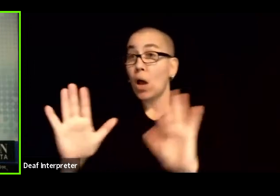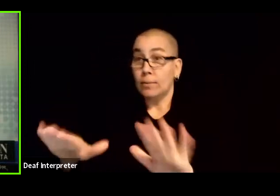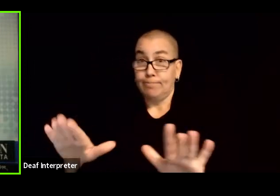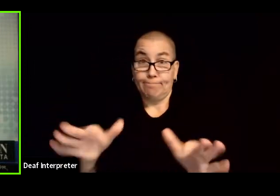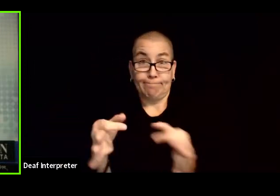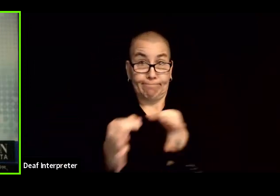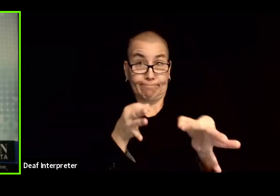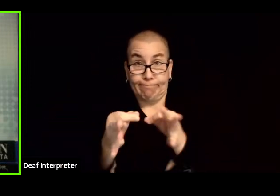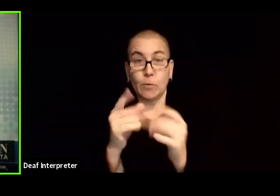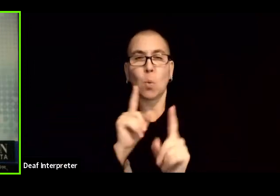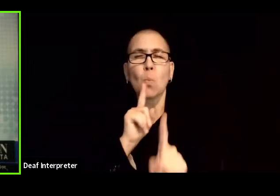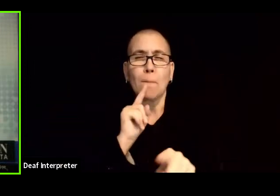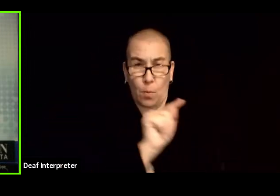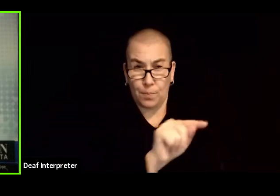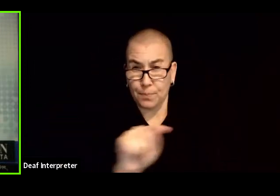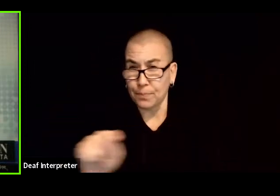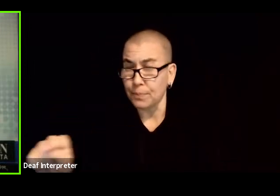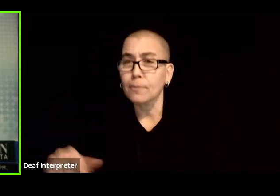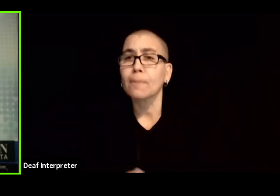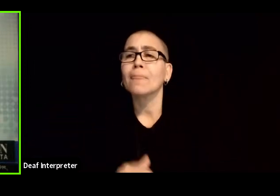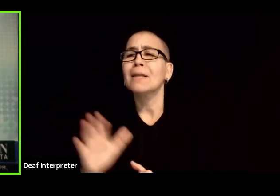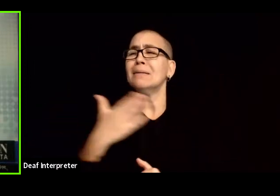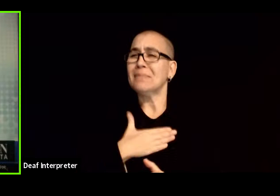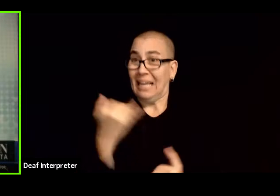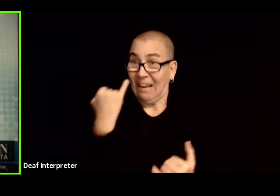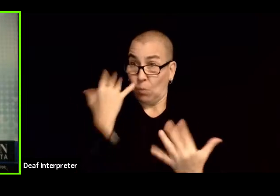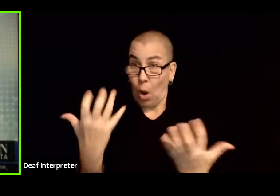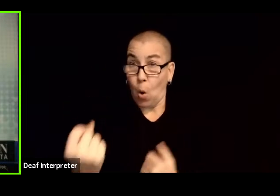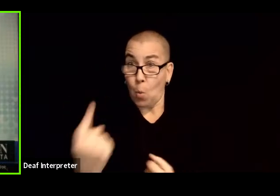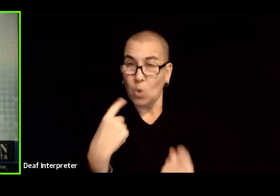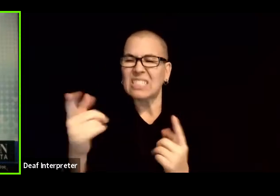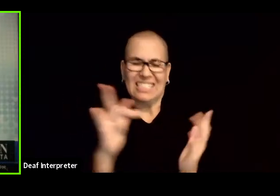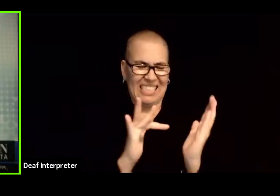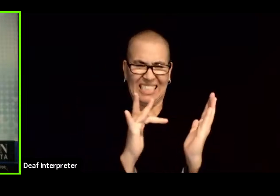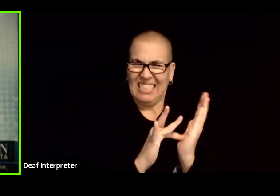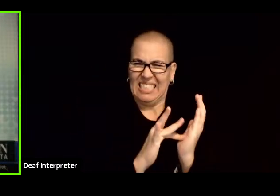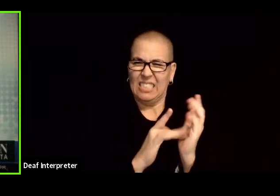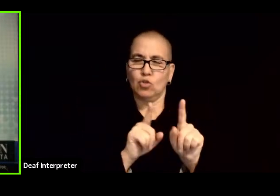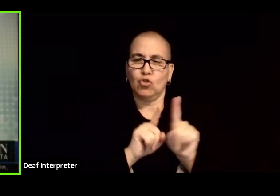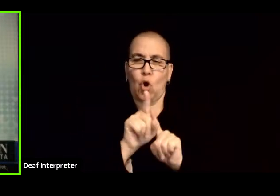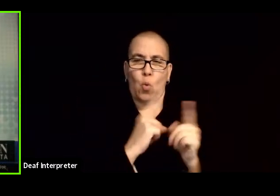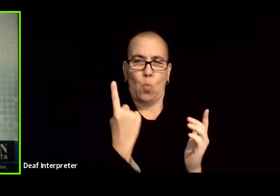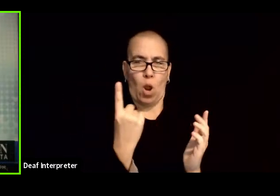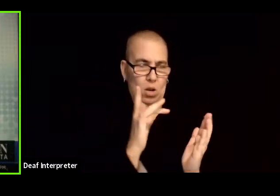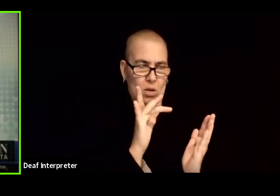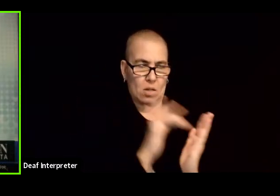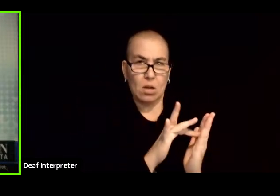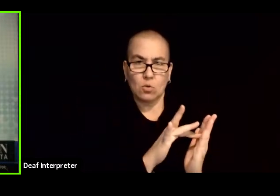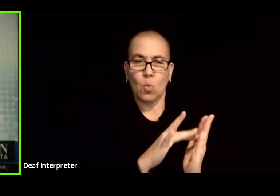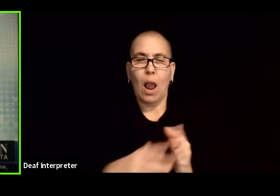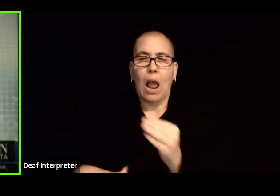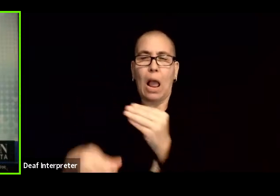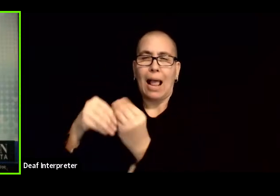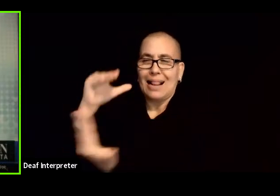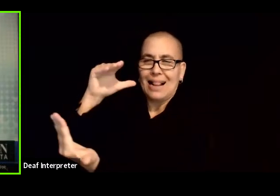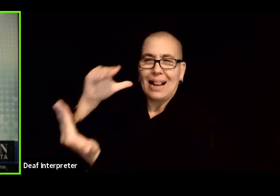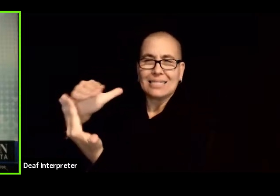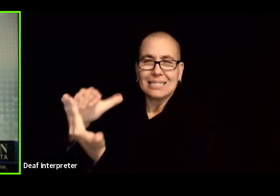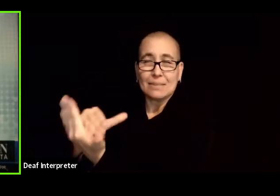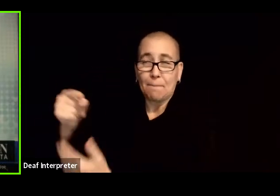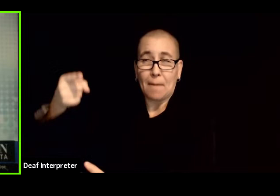to press *1 on your telephone. To withdraw your question, press the pound key. Again, ladies and gentlemen, if you want